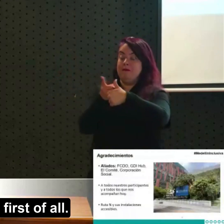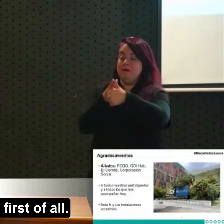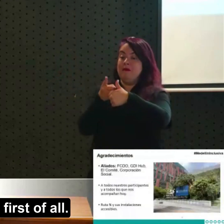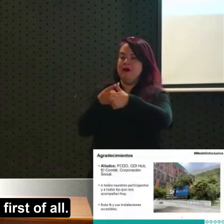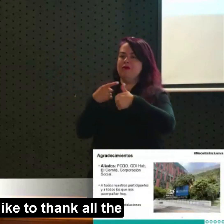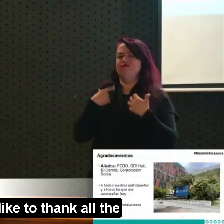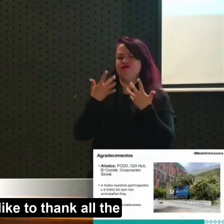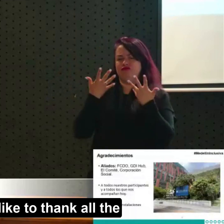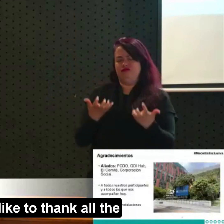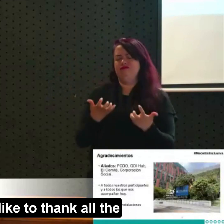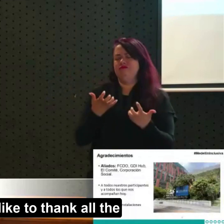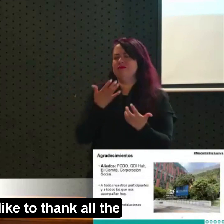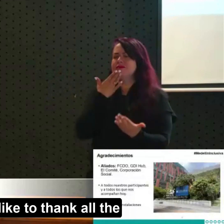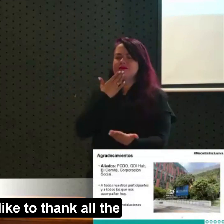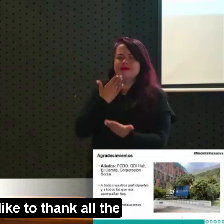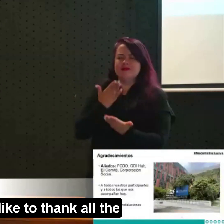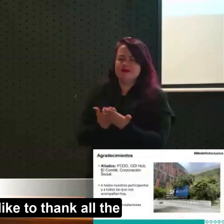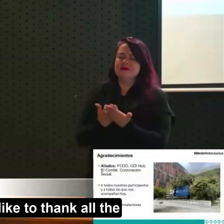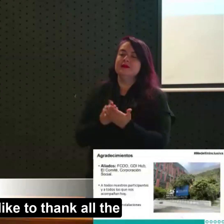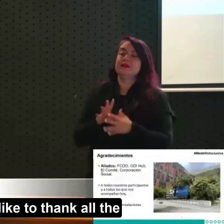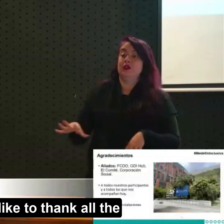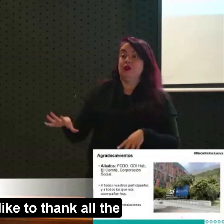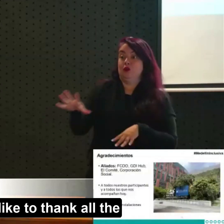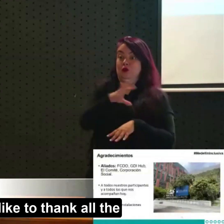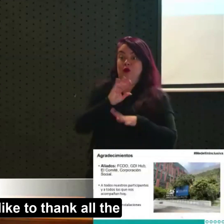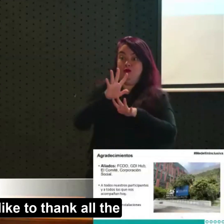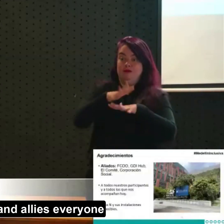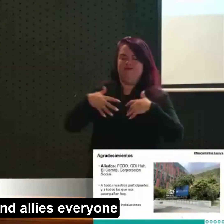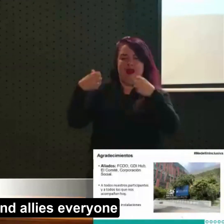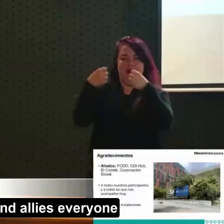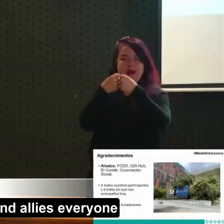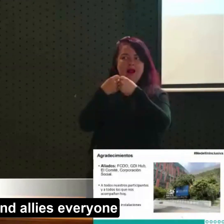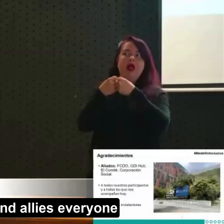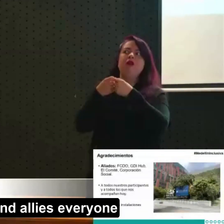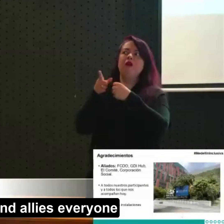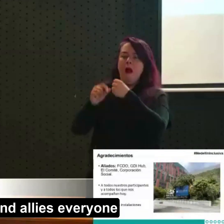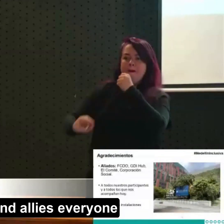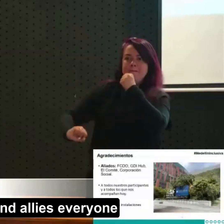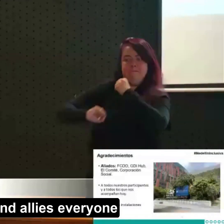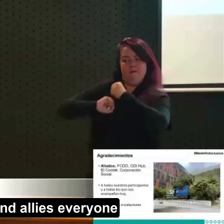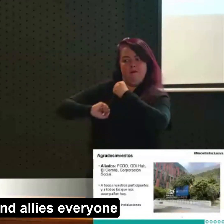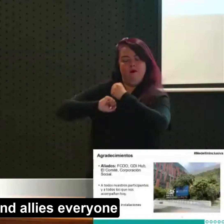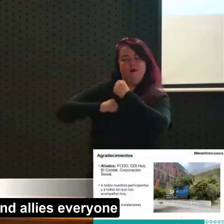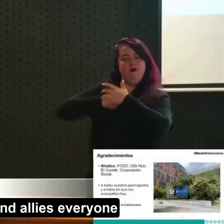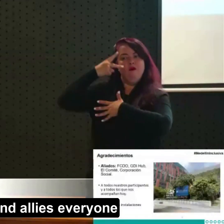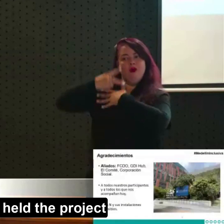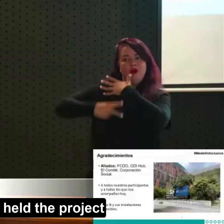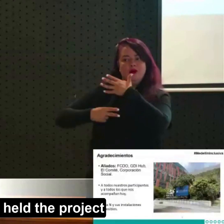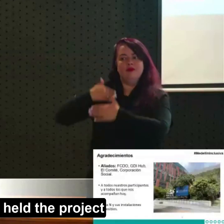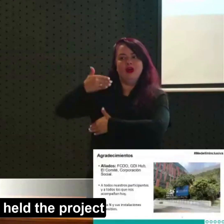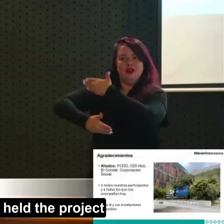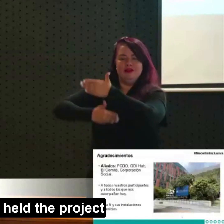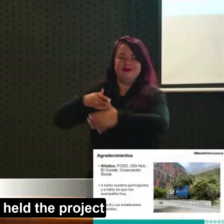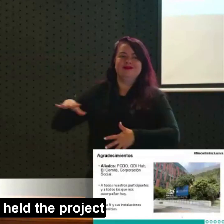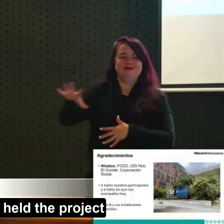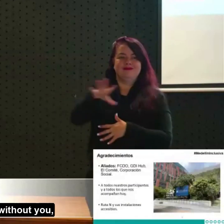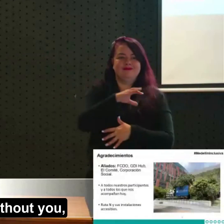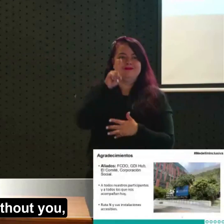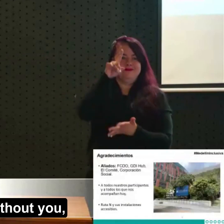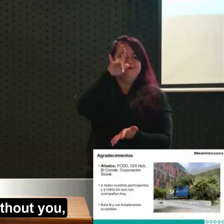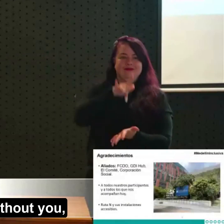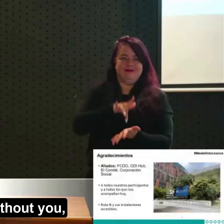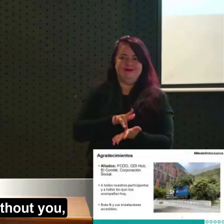First of all, we would like to thank all the partners and allies, everyone that has helped the